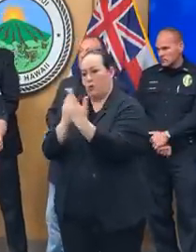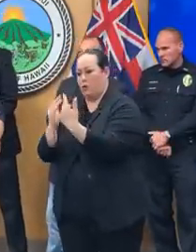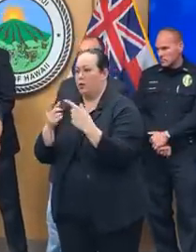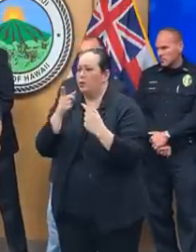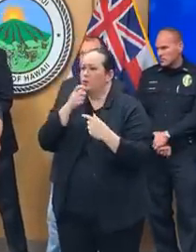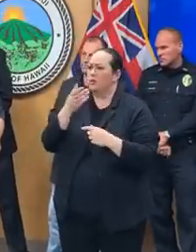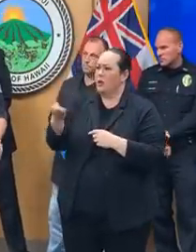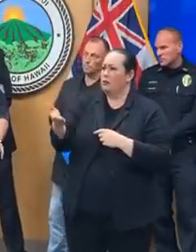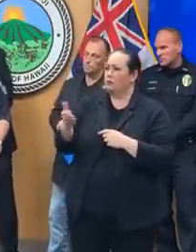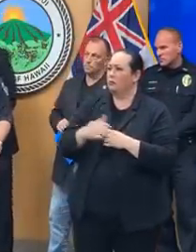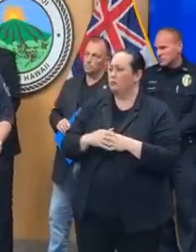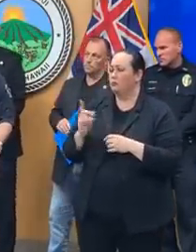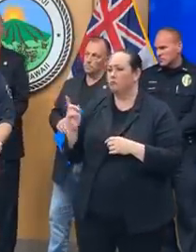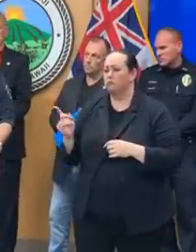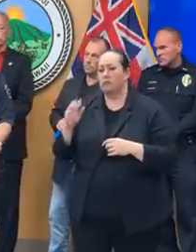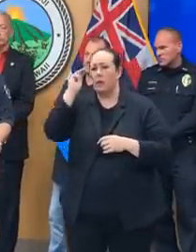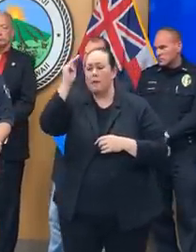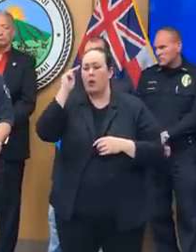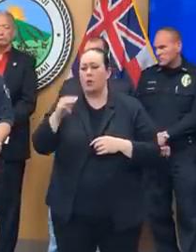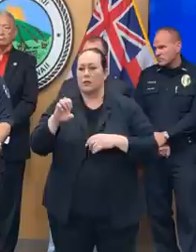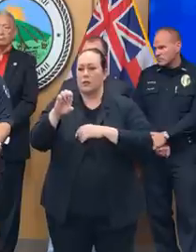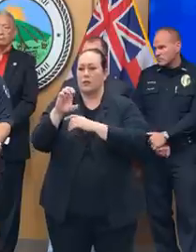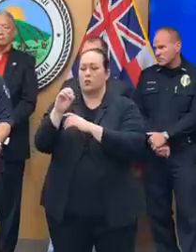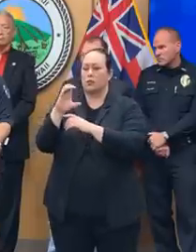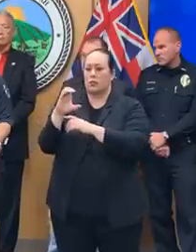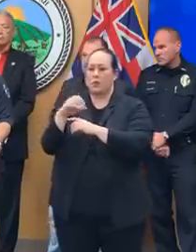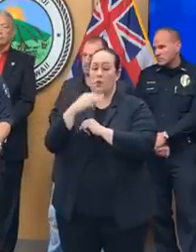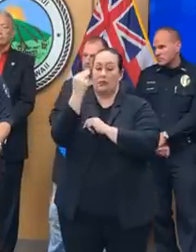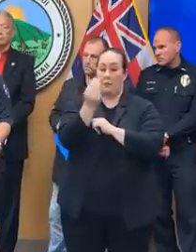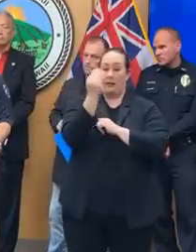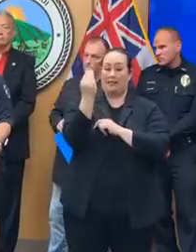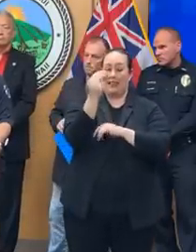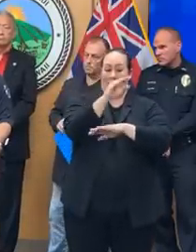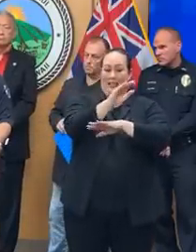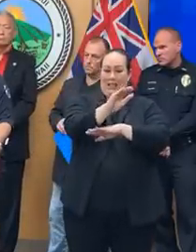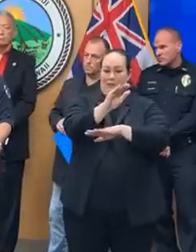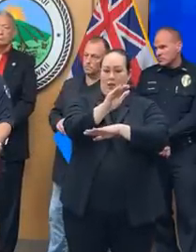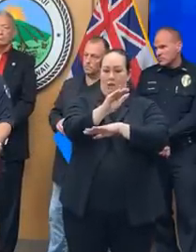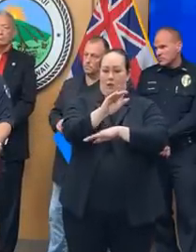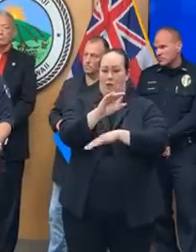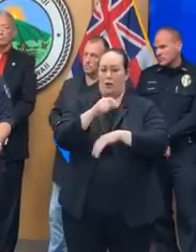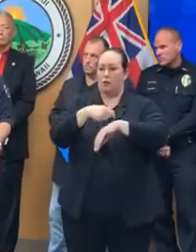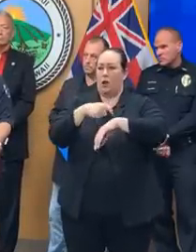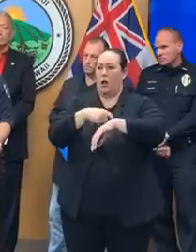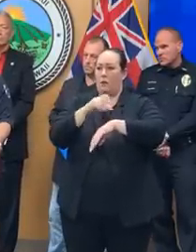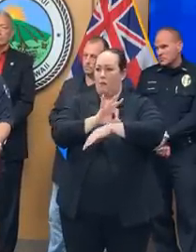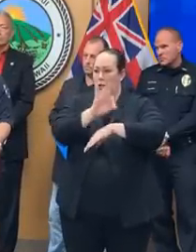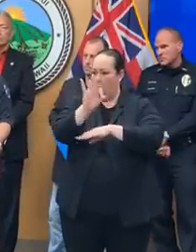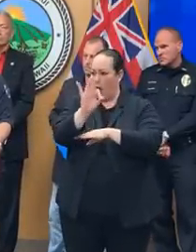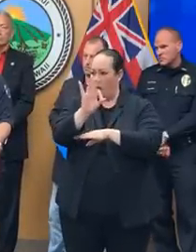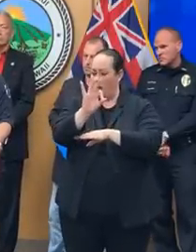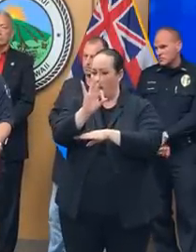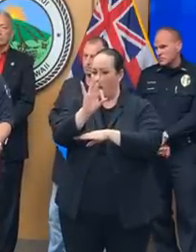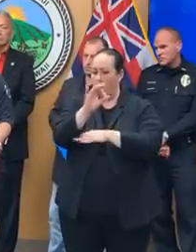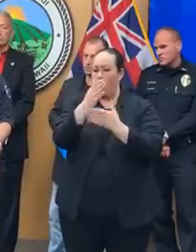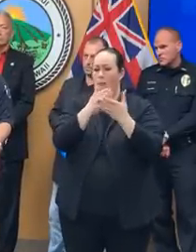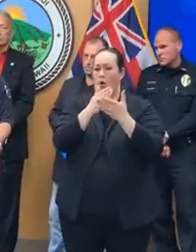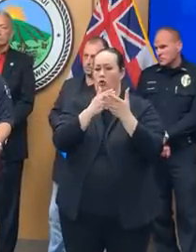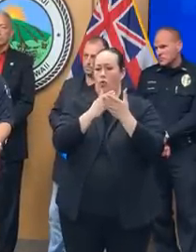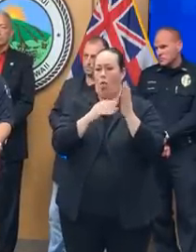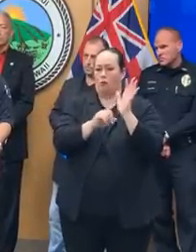Maui EOC was activated on Monday evening at 9 o'clock. Partial